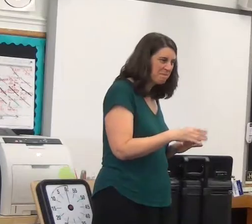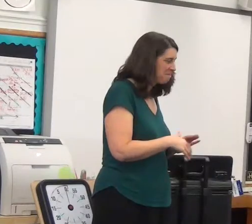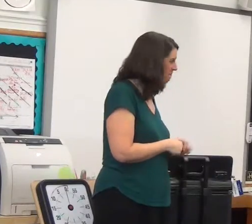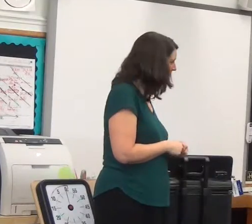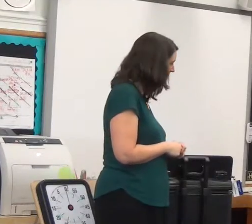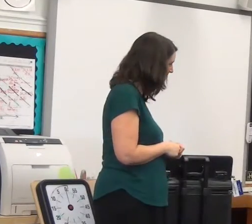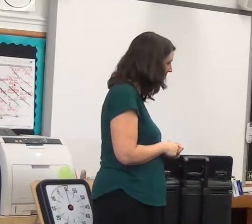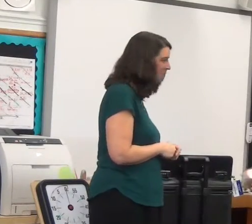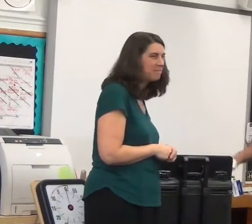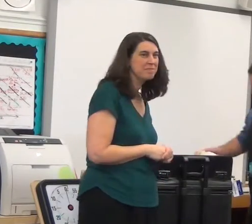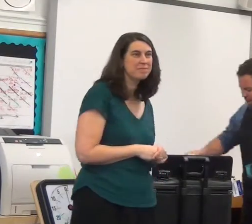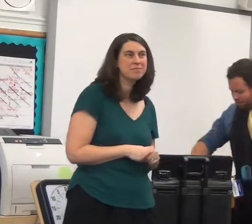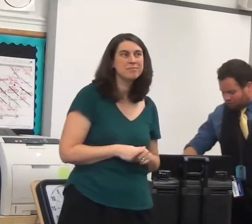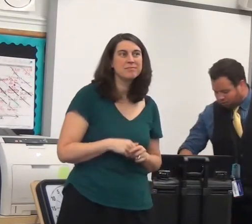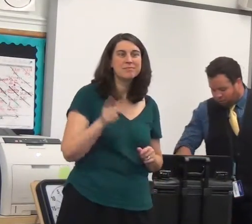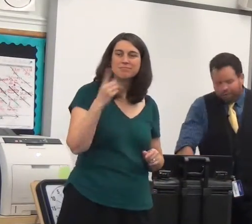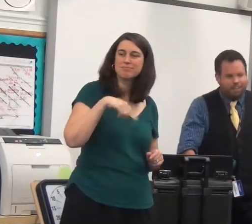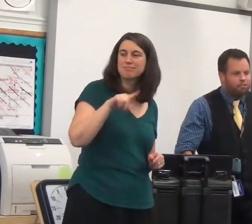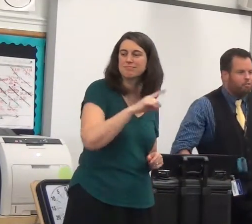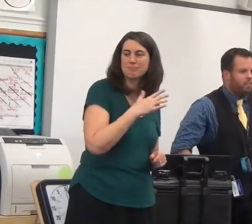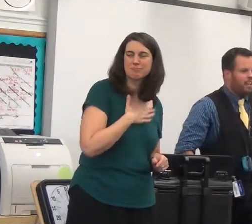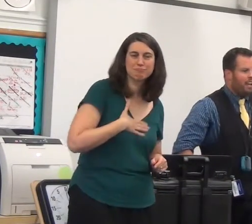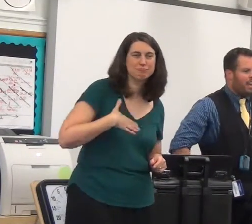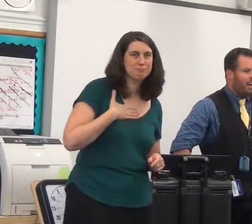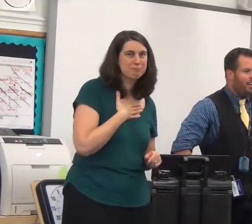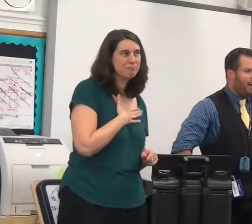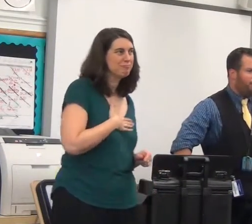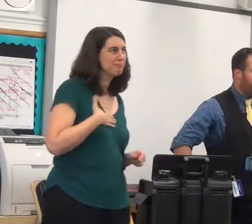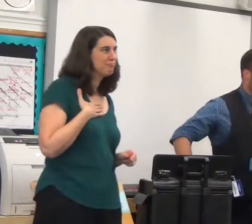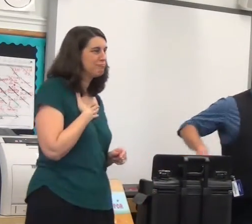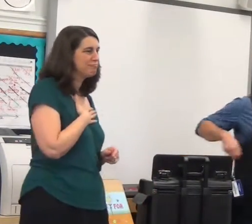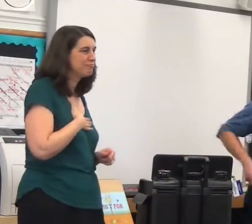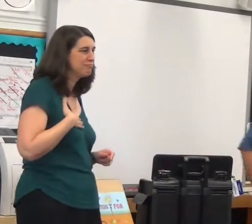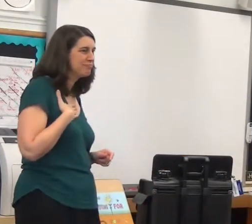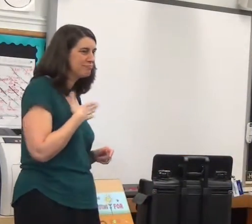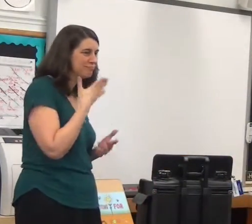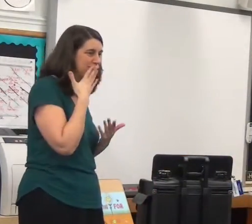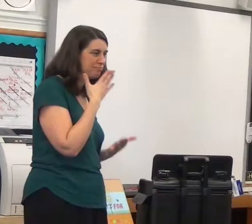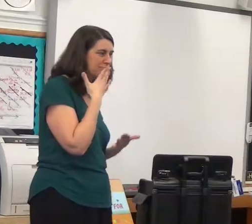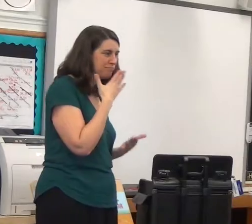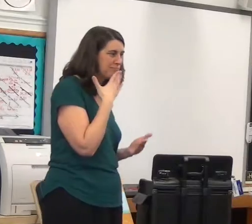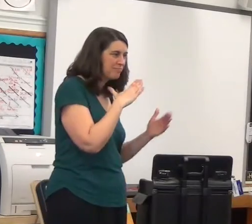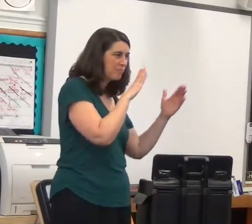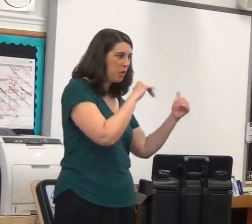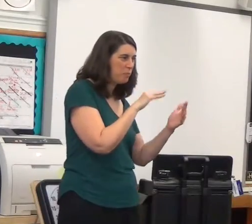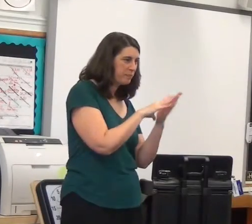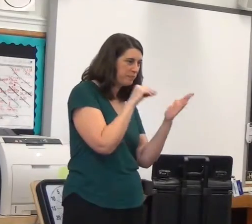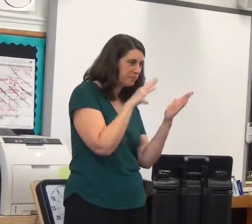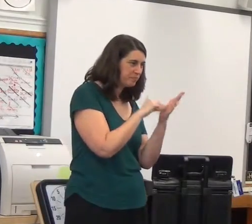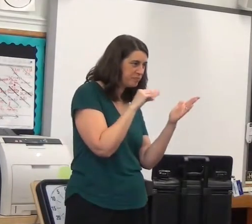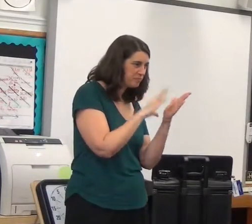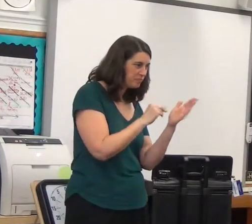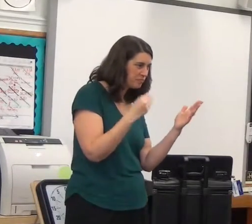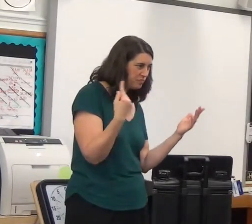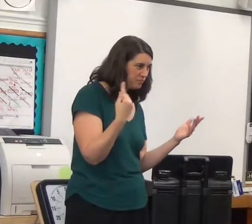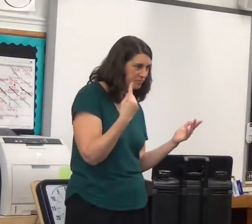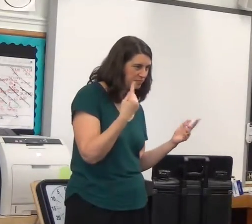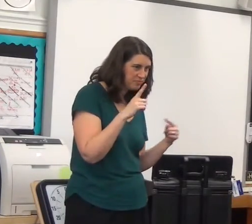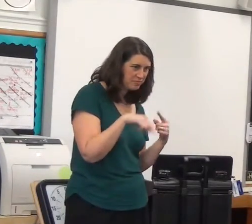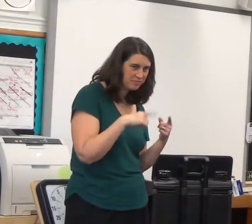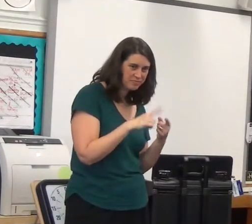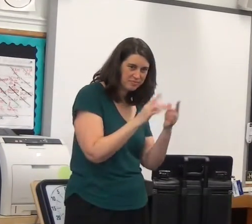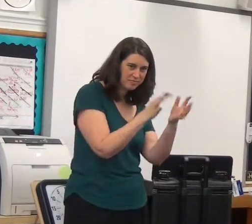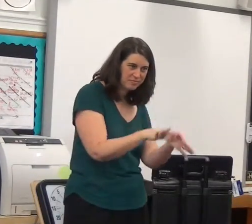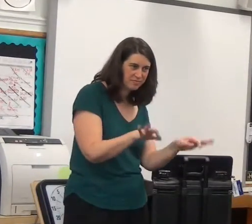Well, you folks have been truly, truly a lot of fun. I hope you learned something today about